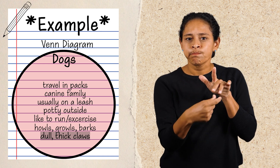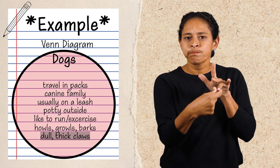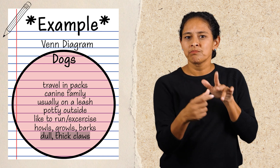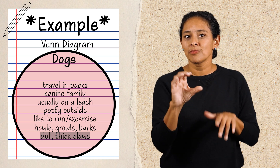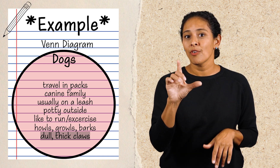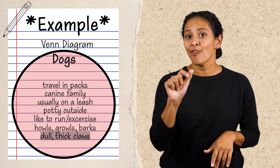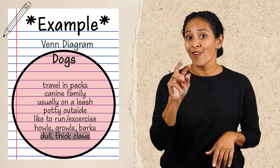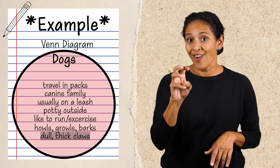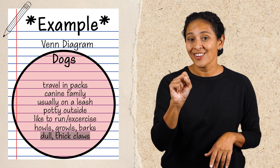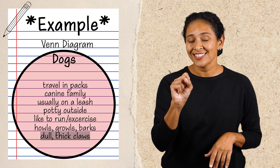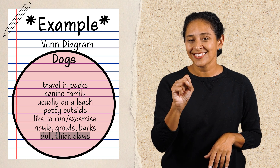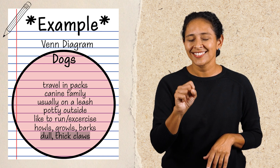claws.